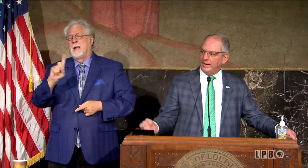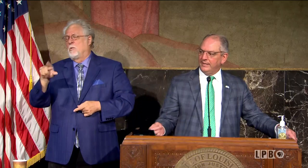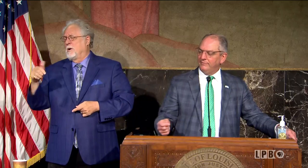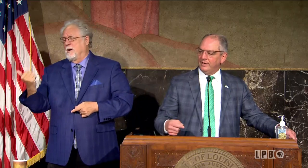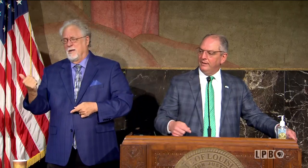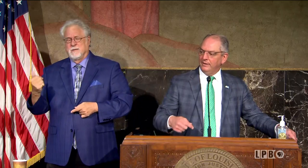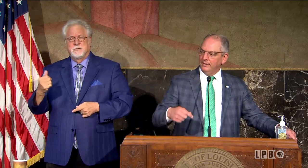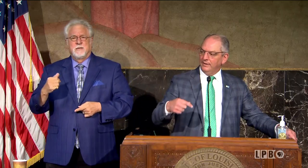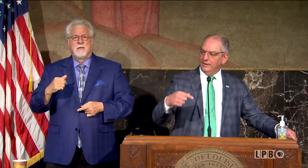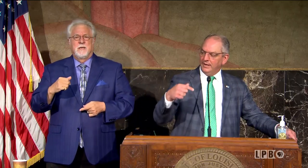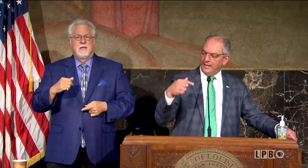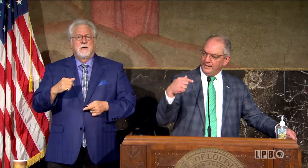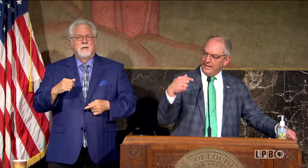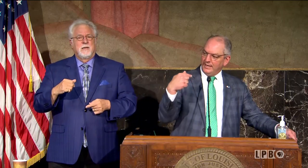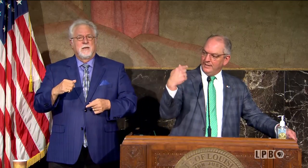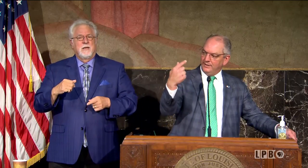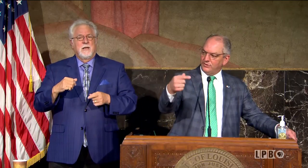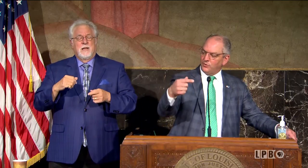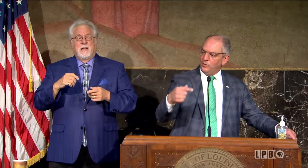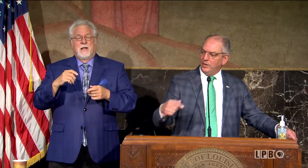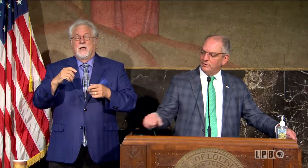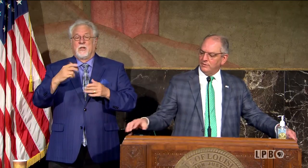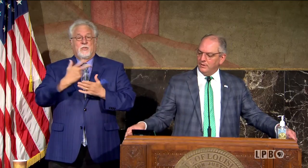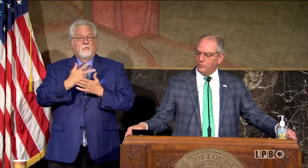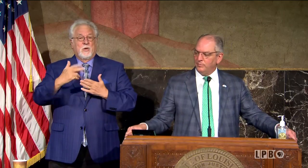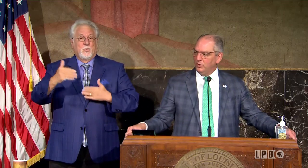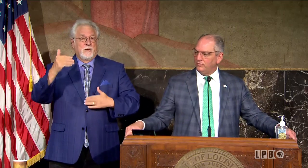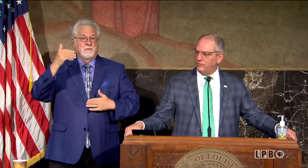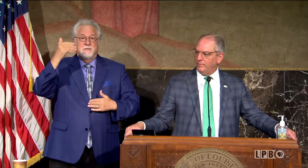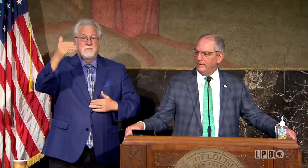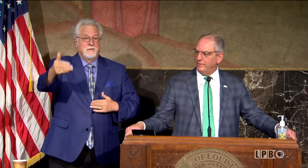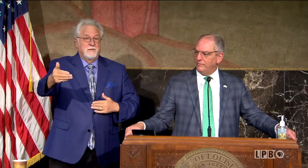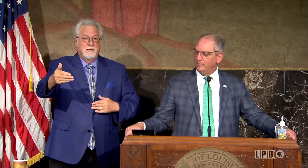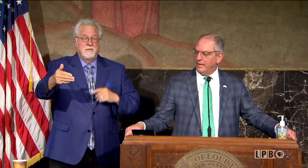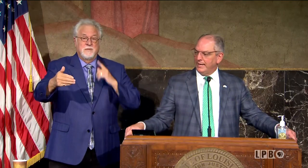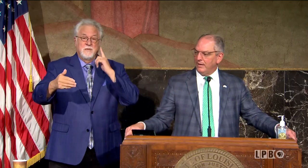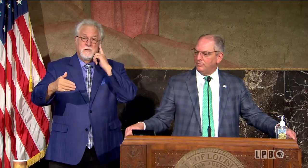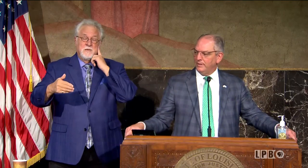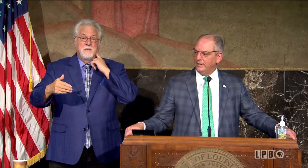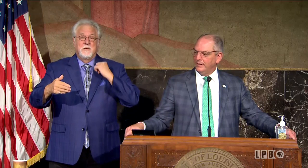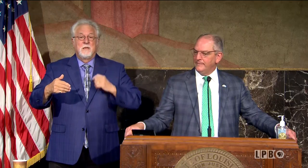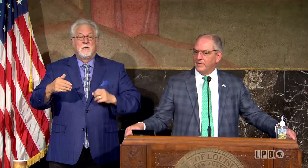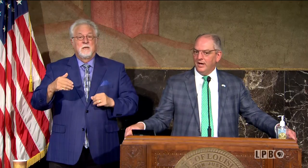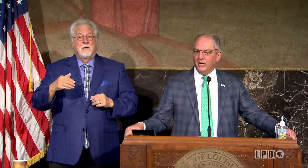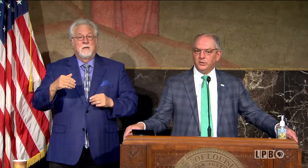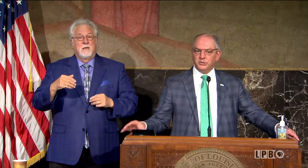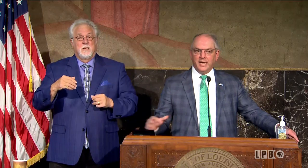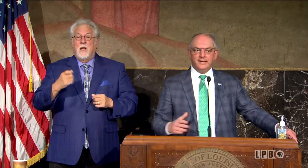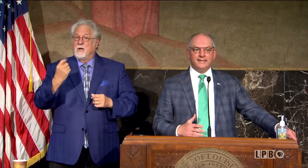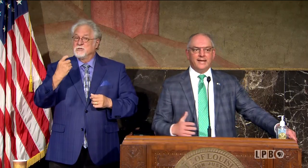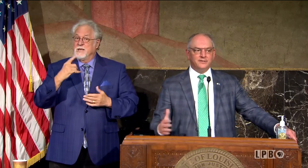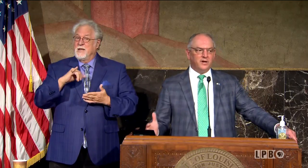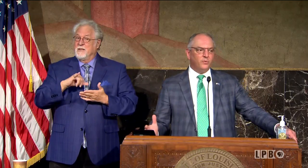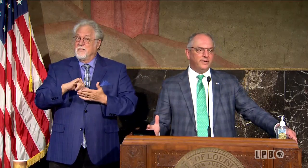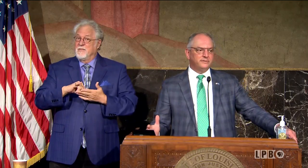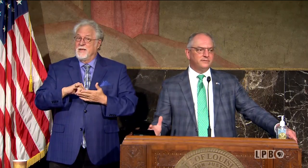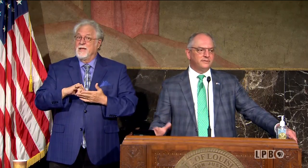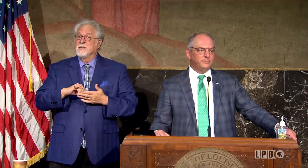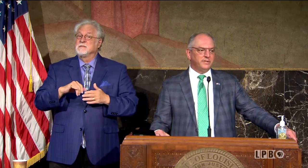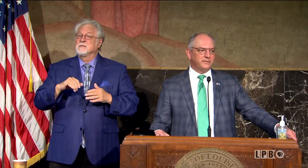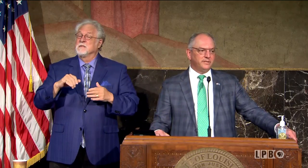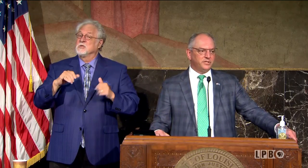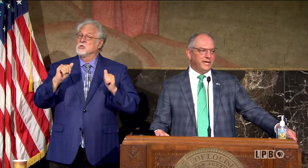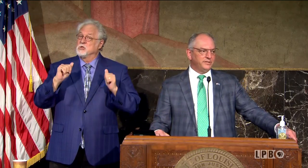any other activity at a date that is 3 weeks removed from the announcement, understand that that is